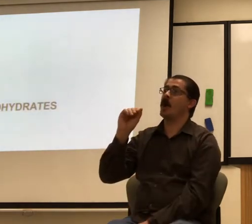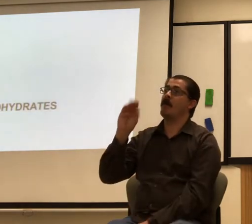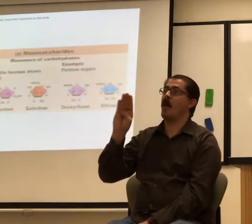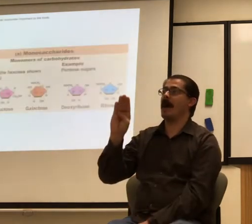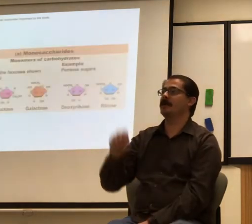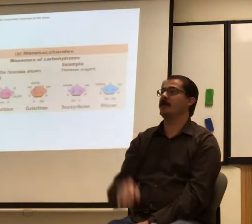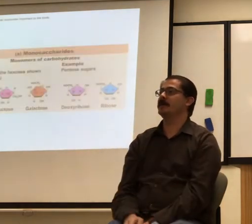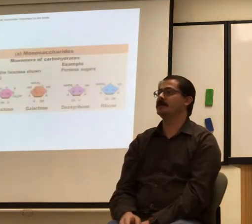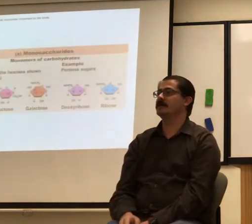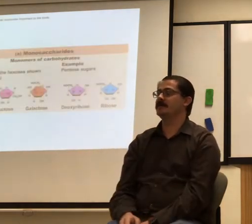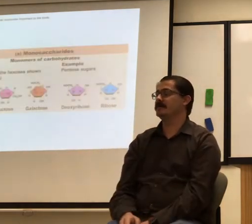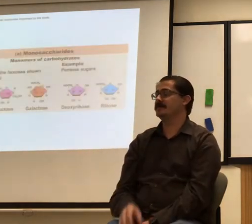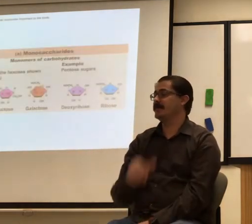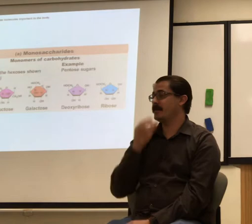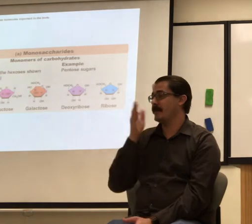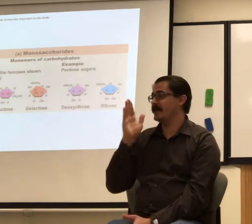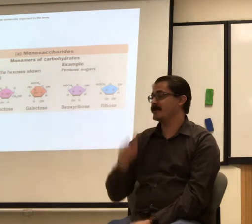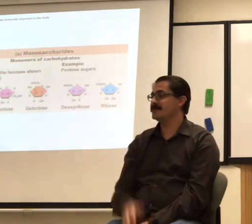Carbohydrates